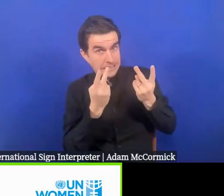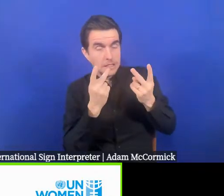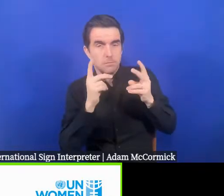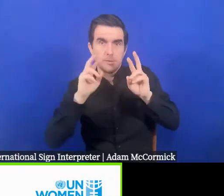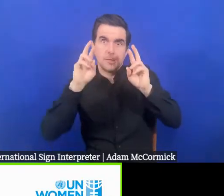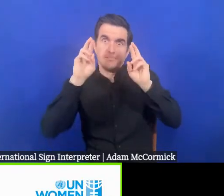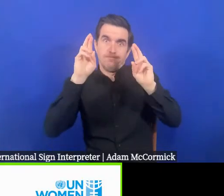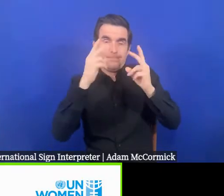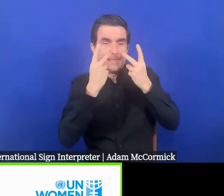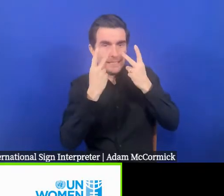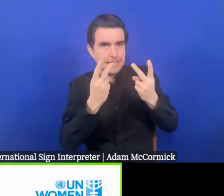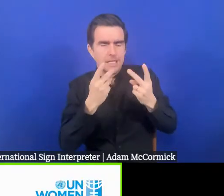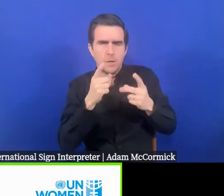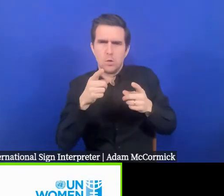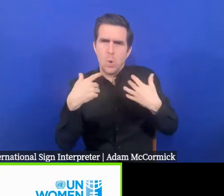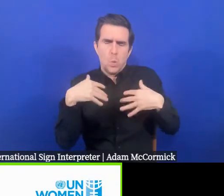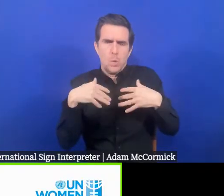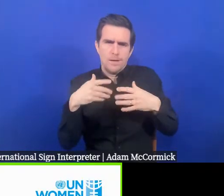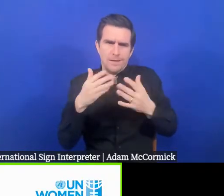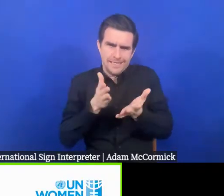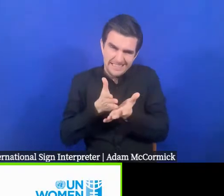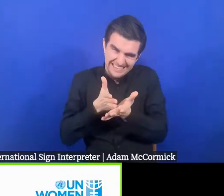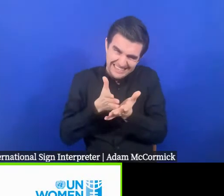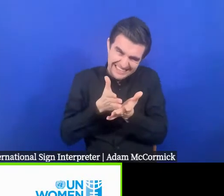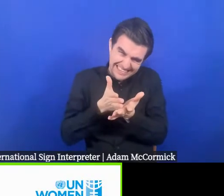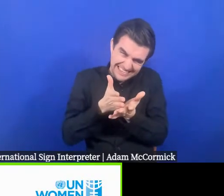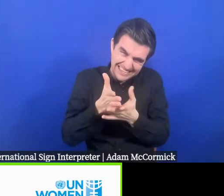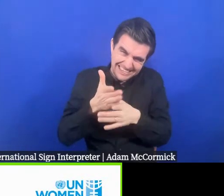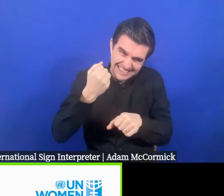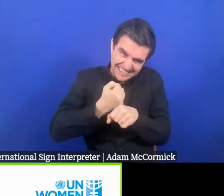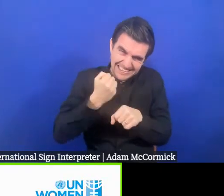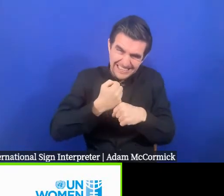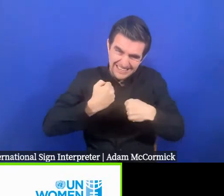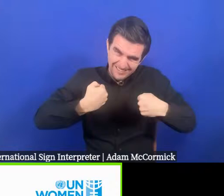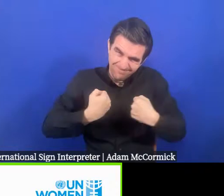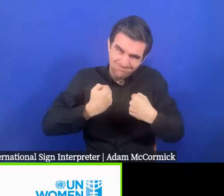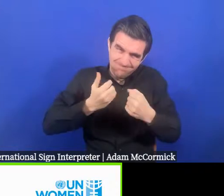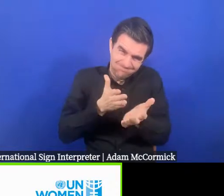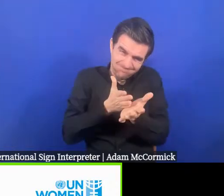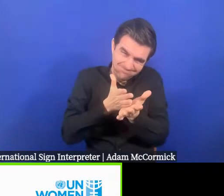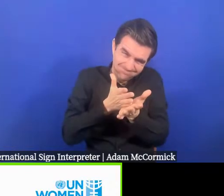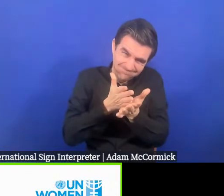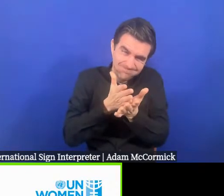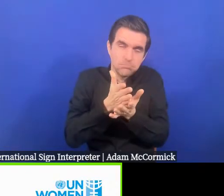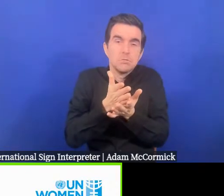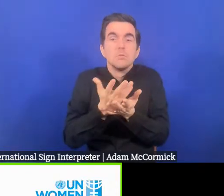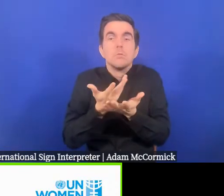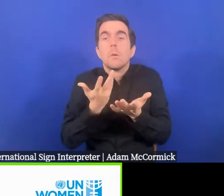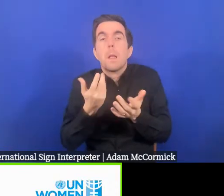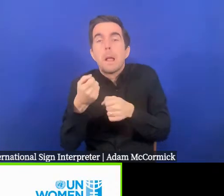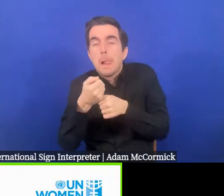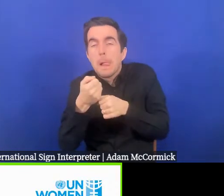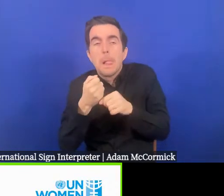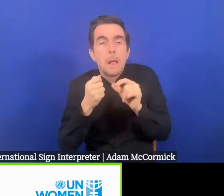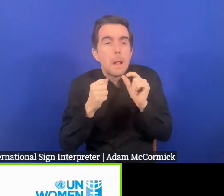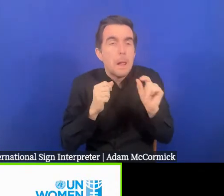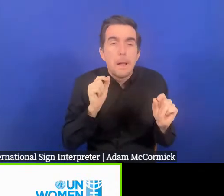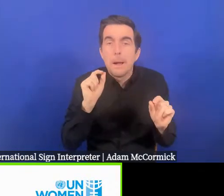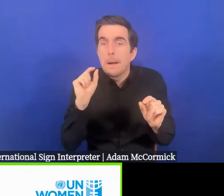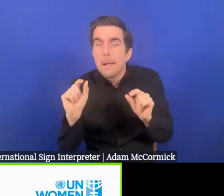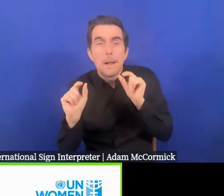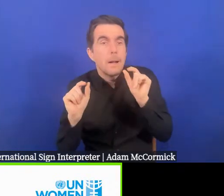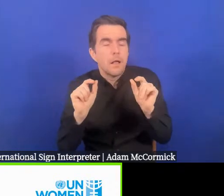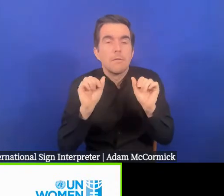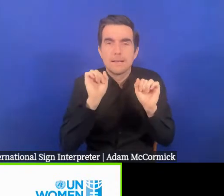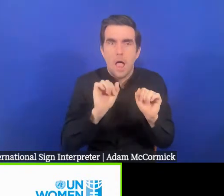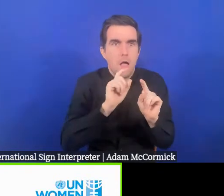actions that we can all take in different contexts to hold our governments and hold our ministries to